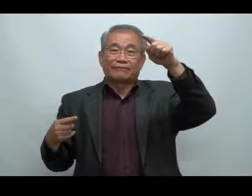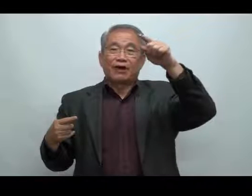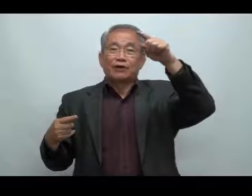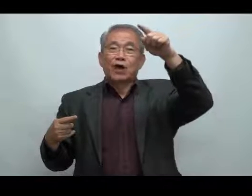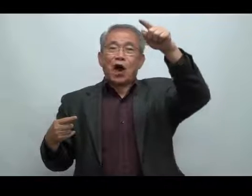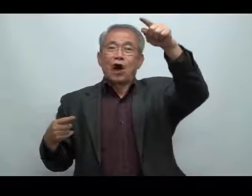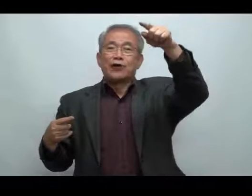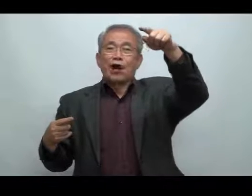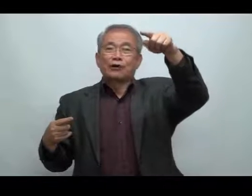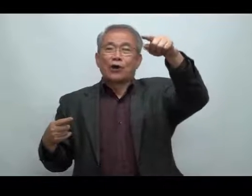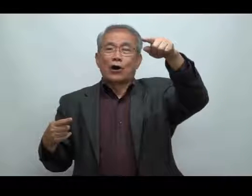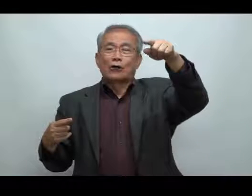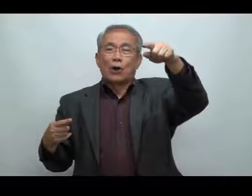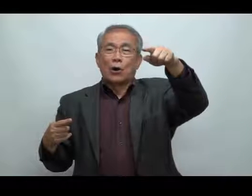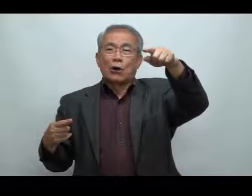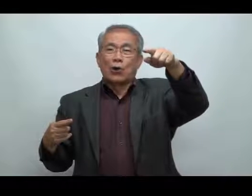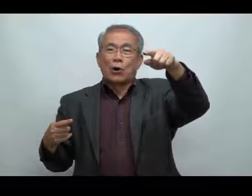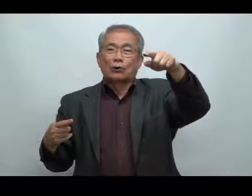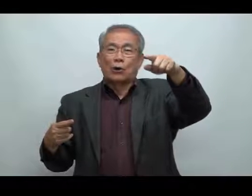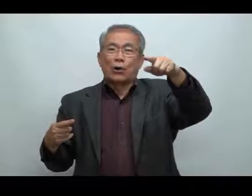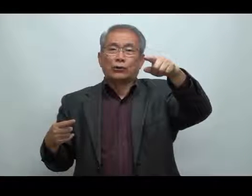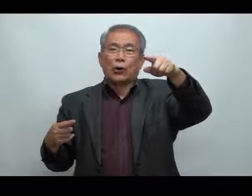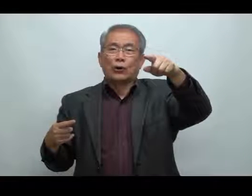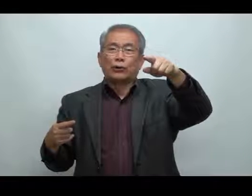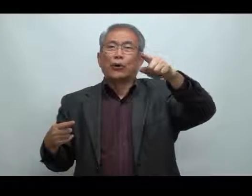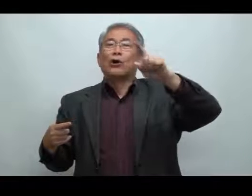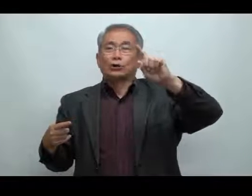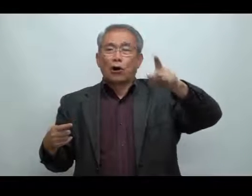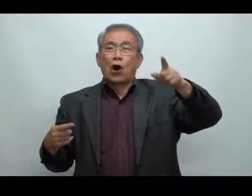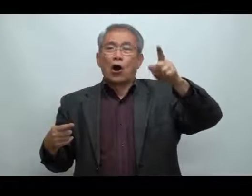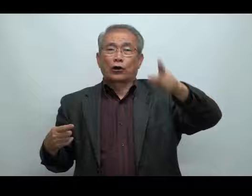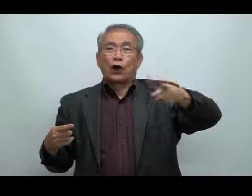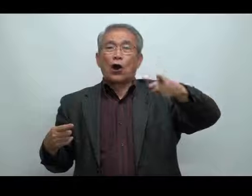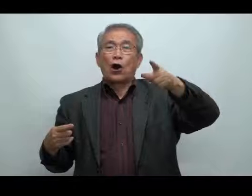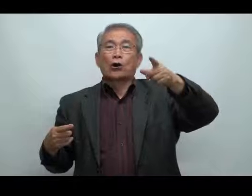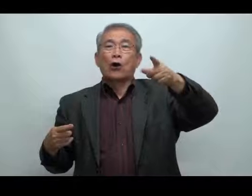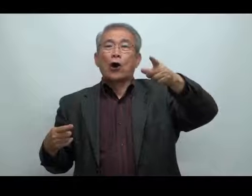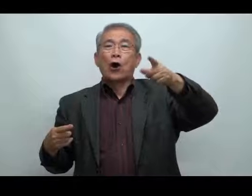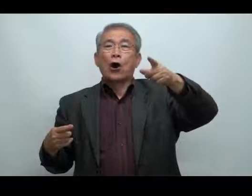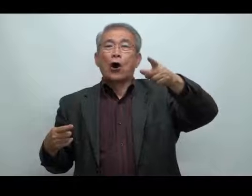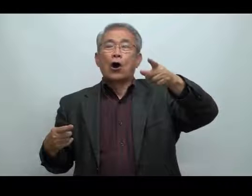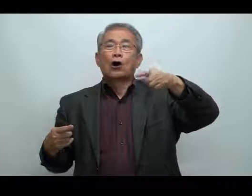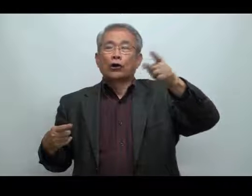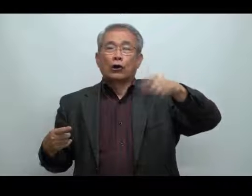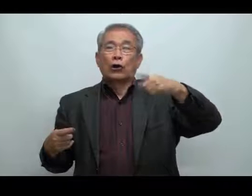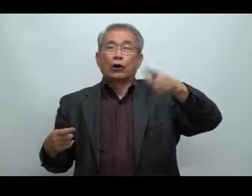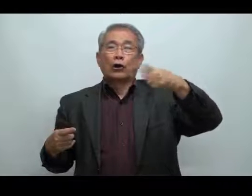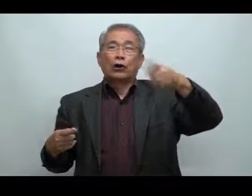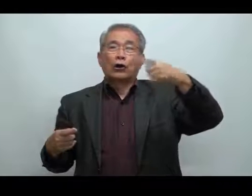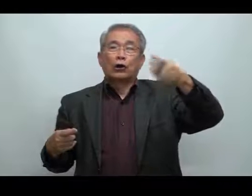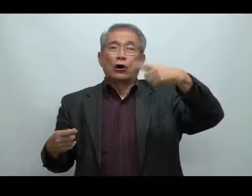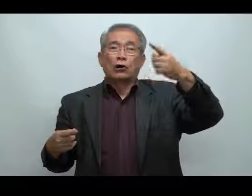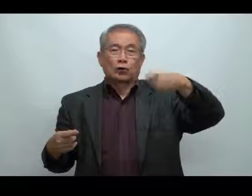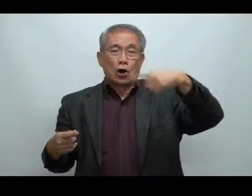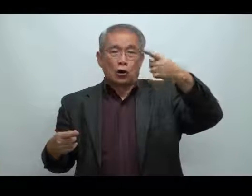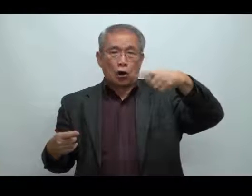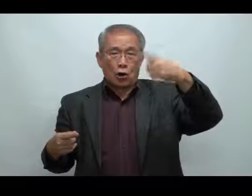now. Yo yo yo yo yo yo yo yo, go go go go go go go go go